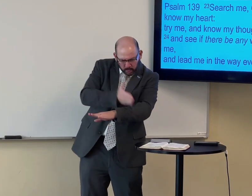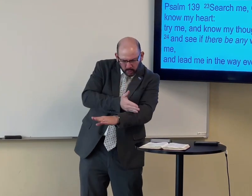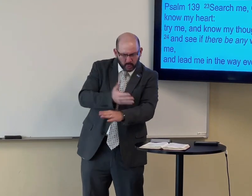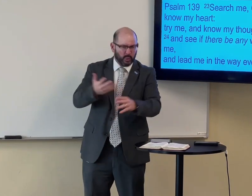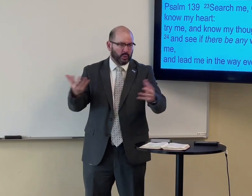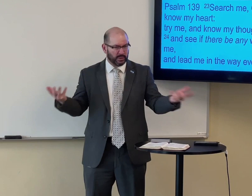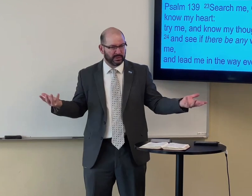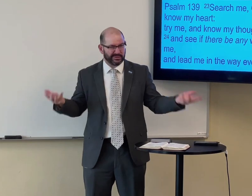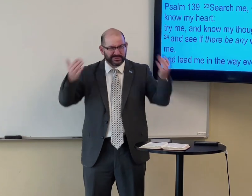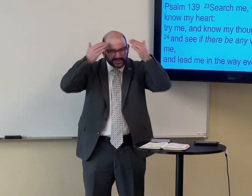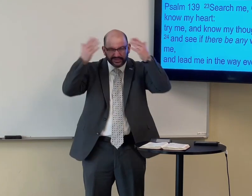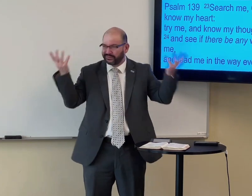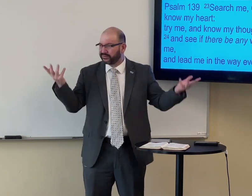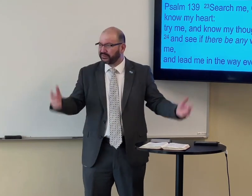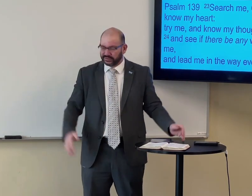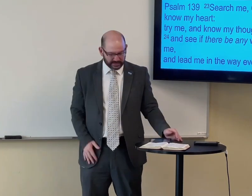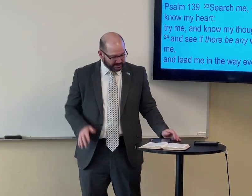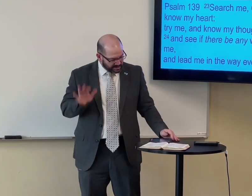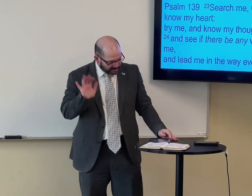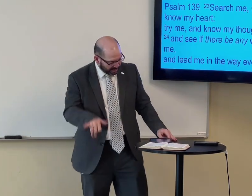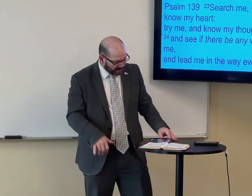How can I improve?" You know?